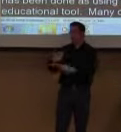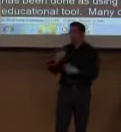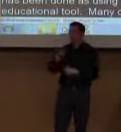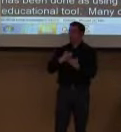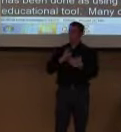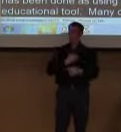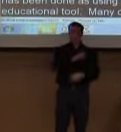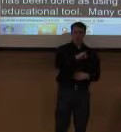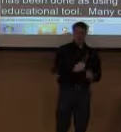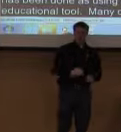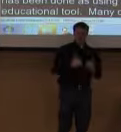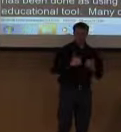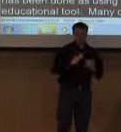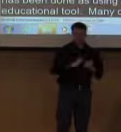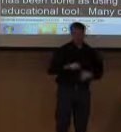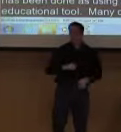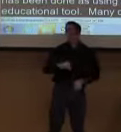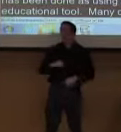personal lives. And